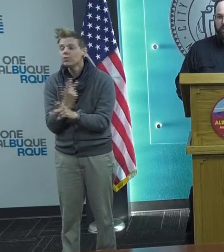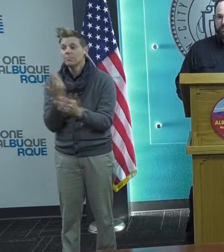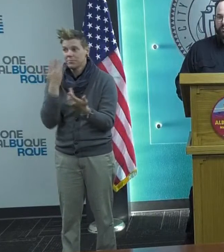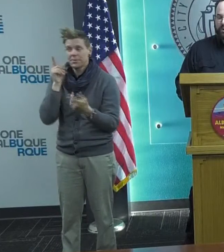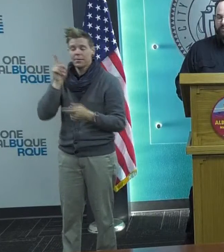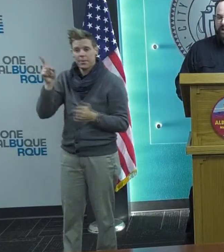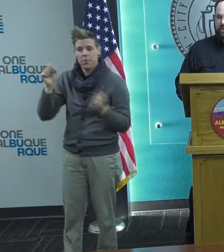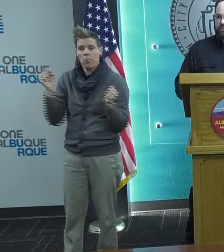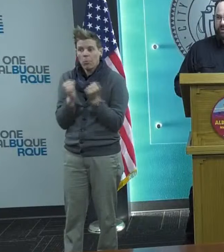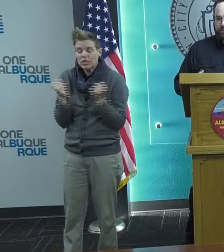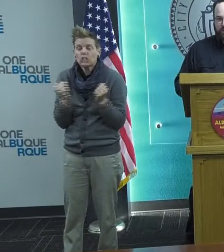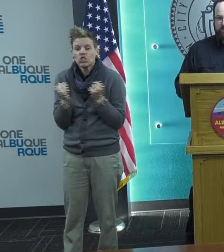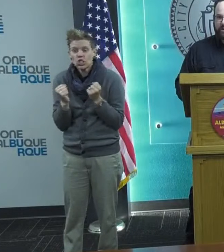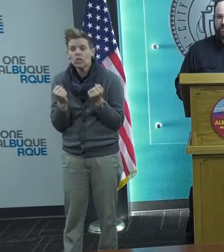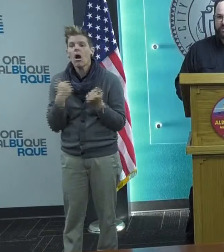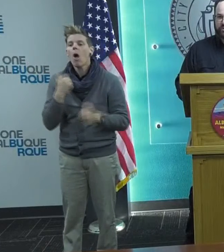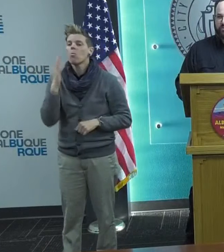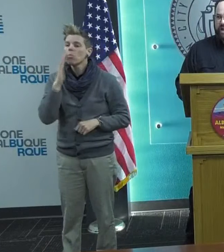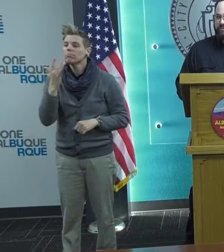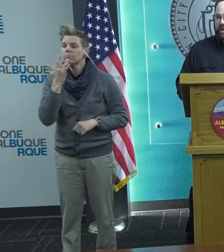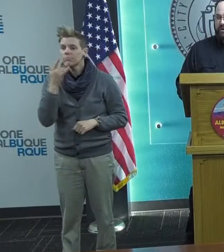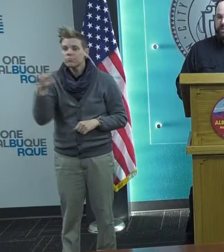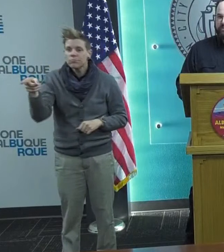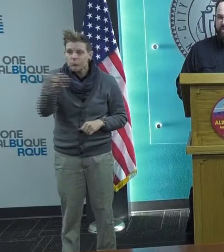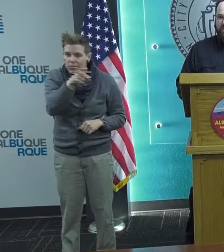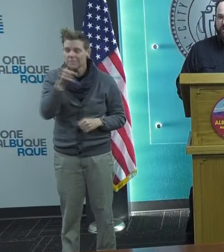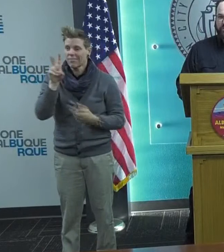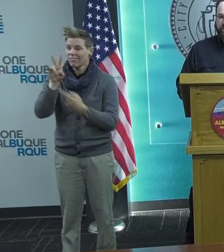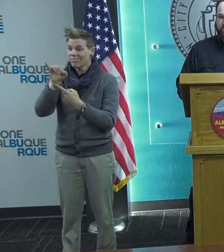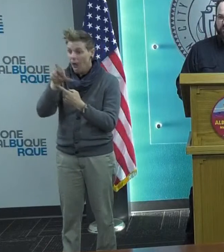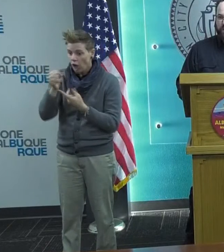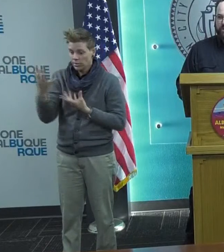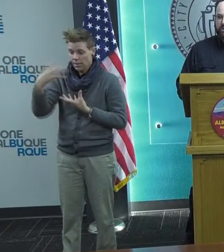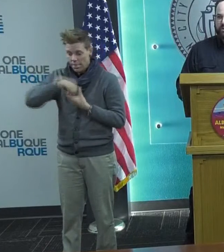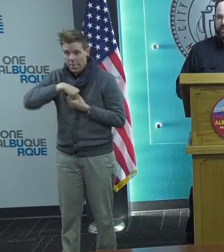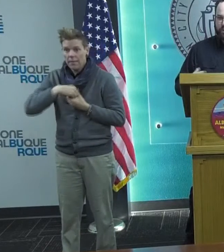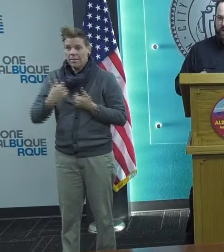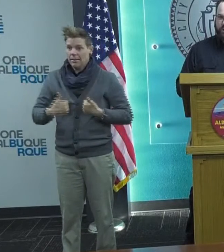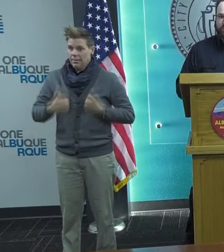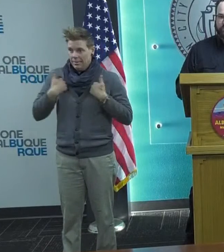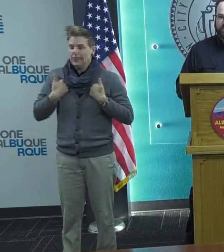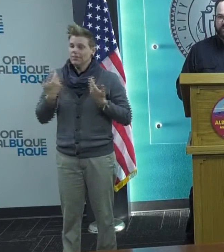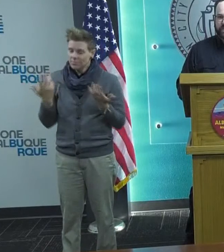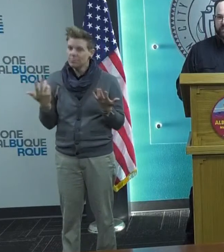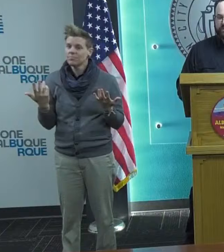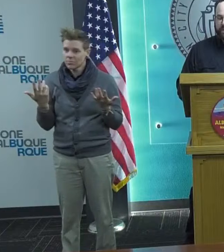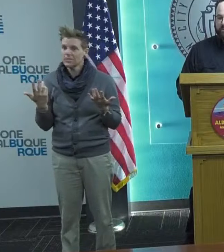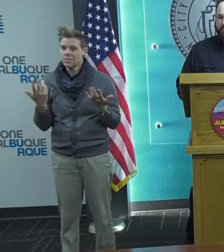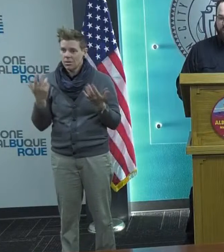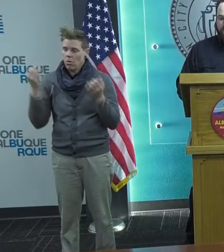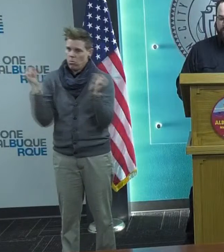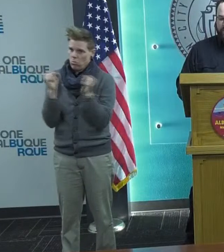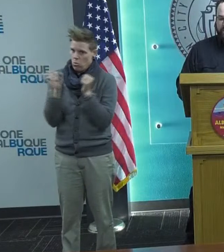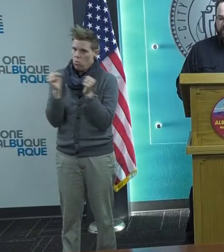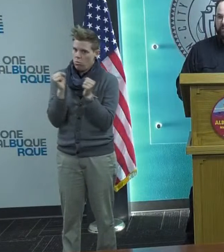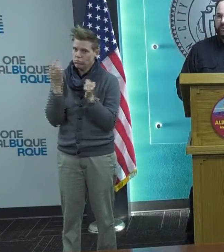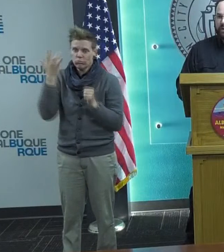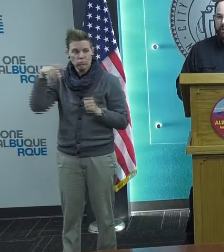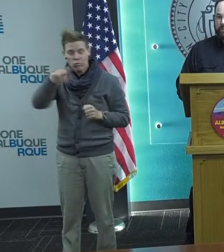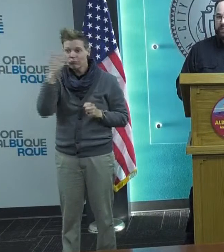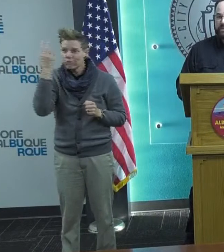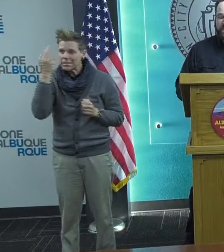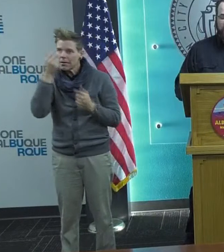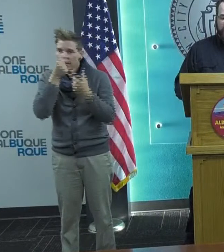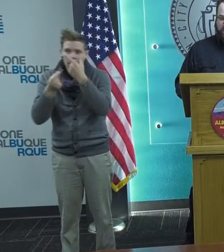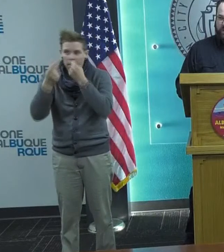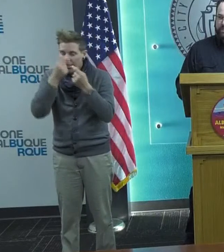if you're a respiratory virus. Respiratory viruses survive better in the environment during colder weather. That's why cold and flu tends to be more common in the